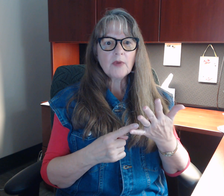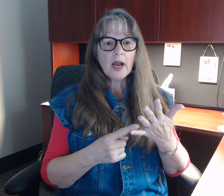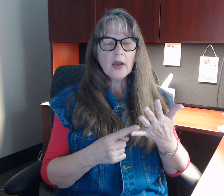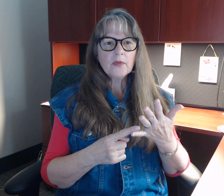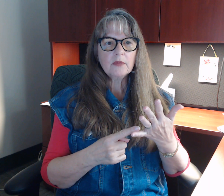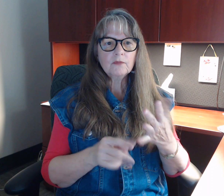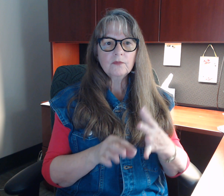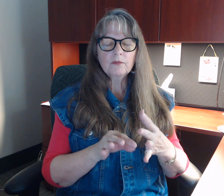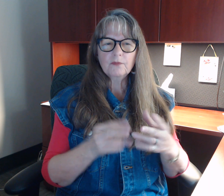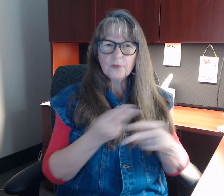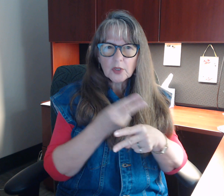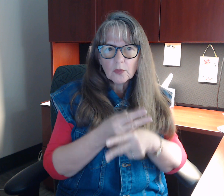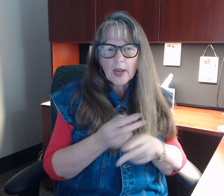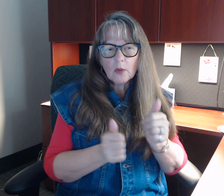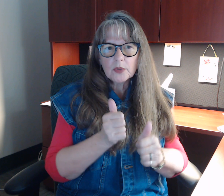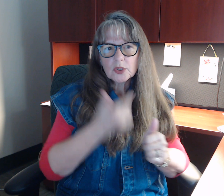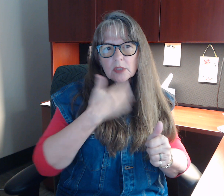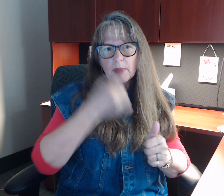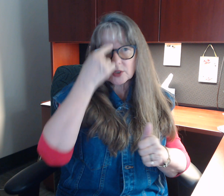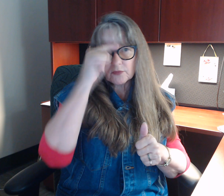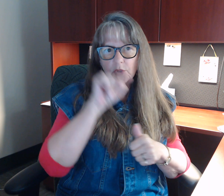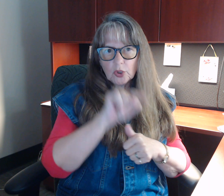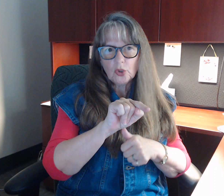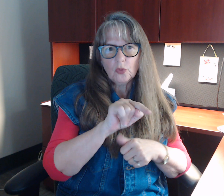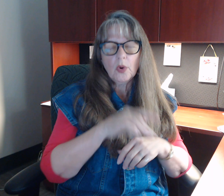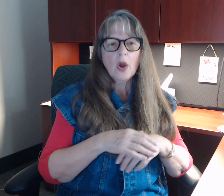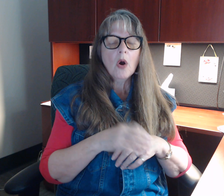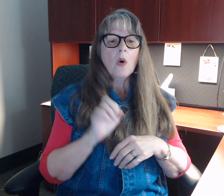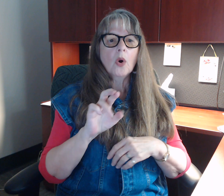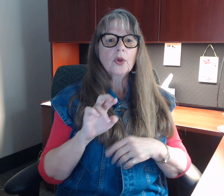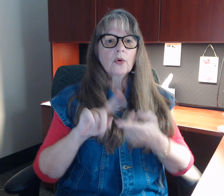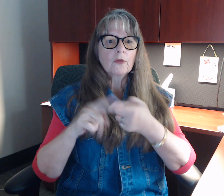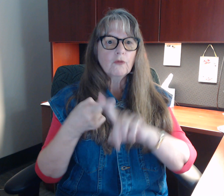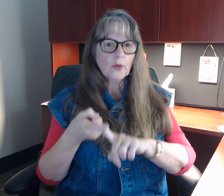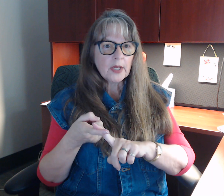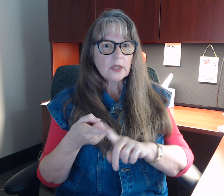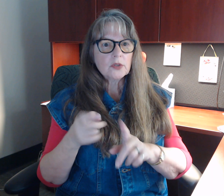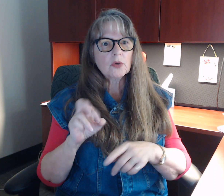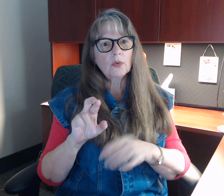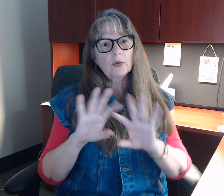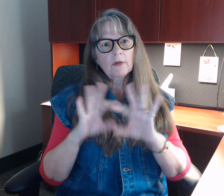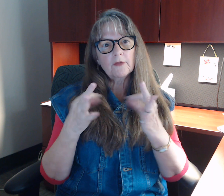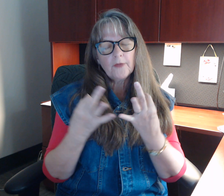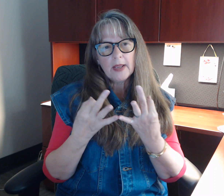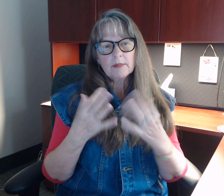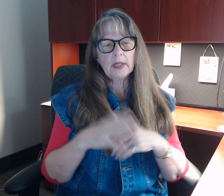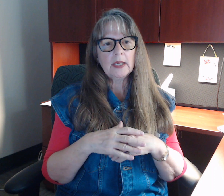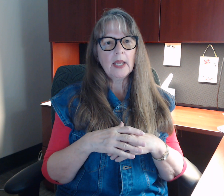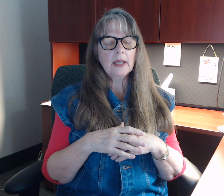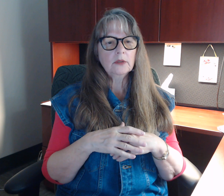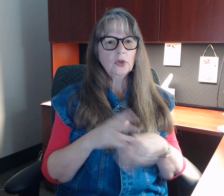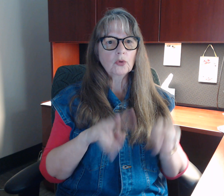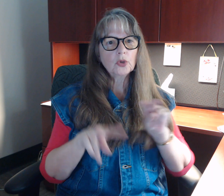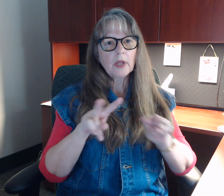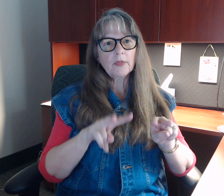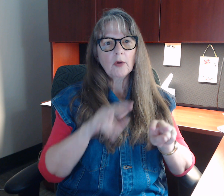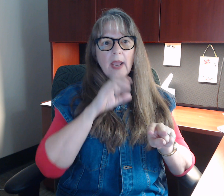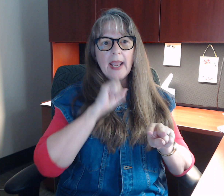5 and figure out which is the best for you or your friends or your family, and look at their age